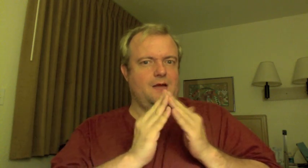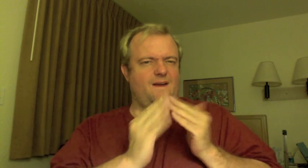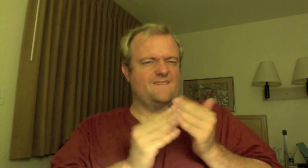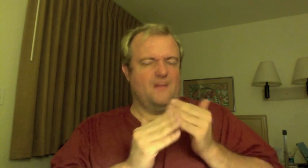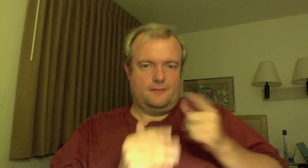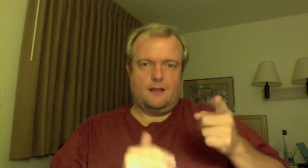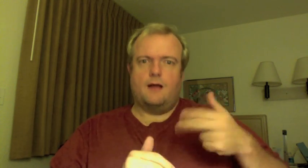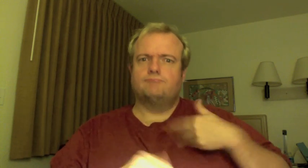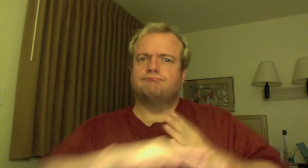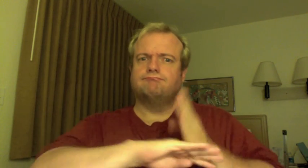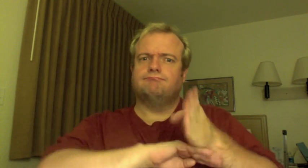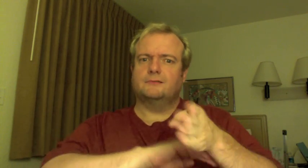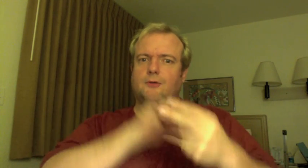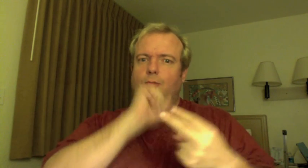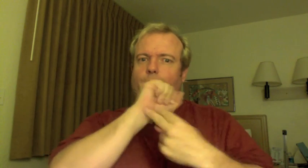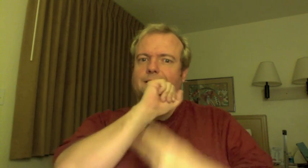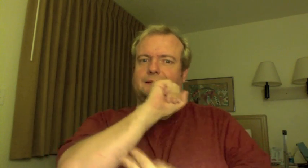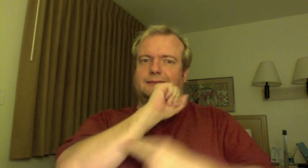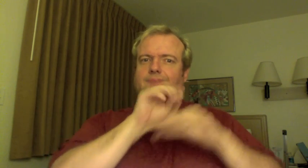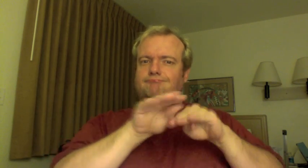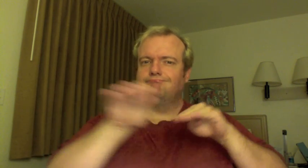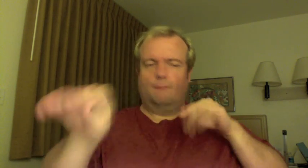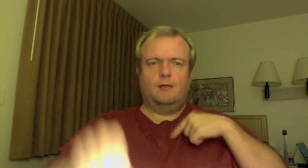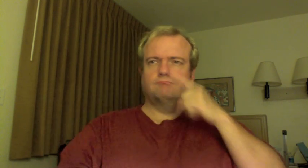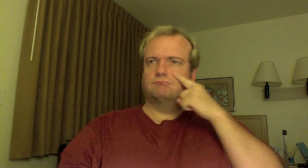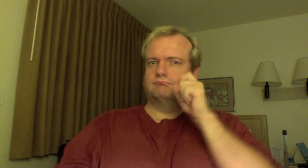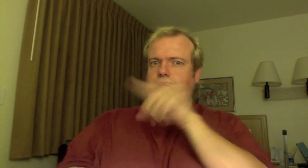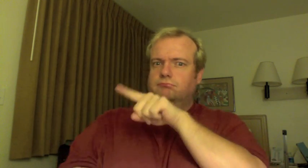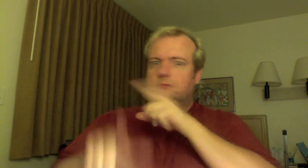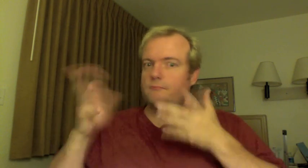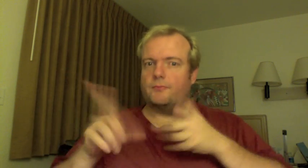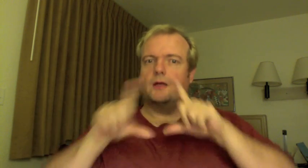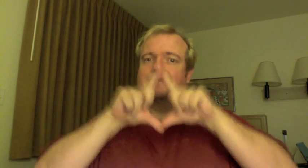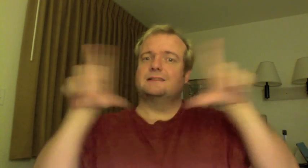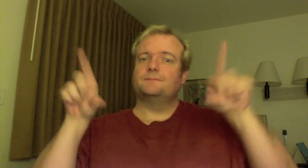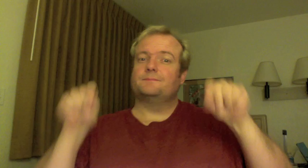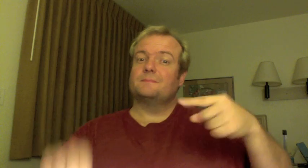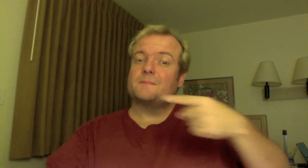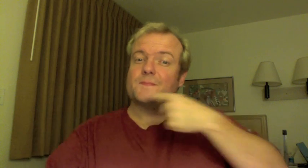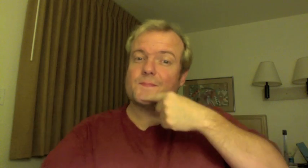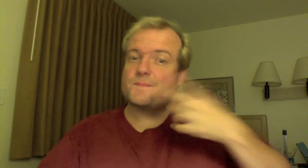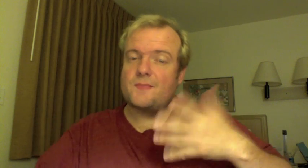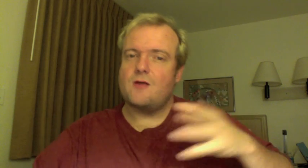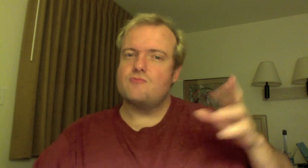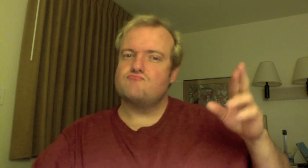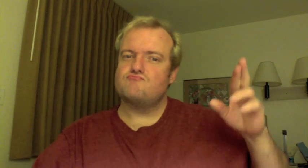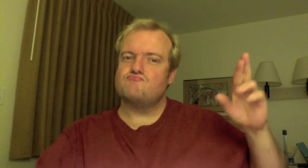and cancel the original retractable roof design, concerned about costs as well as